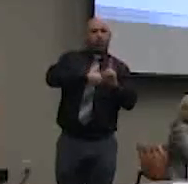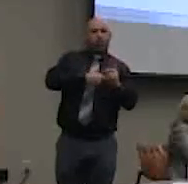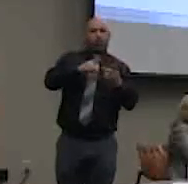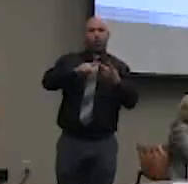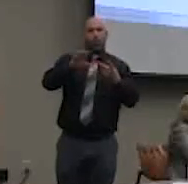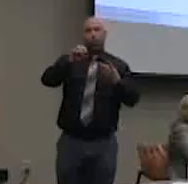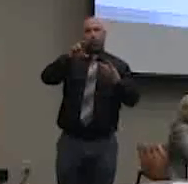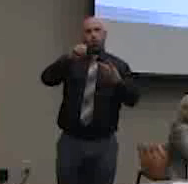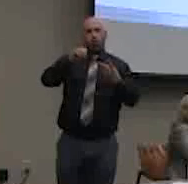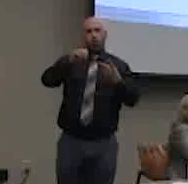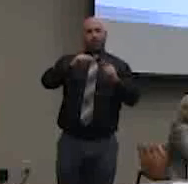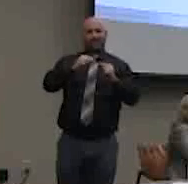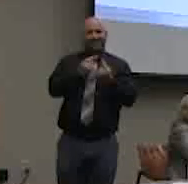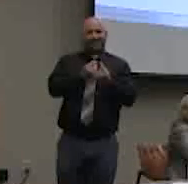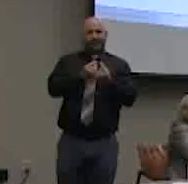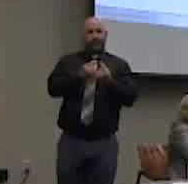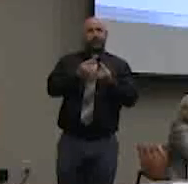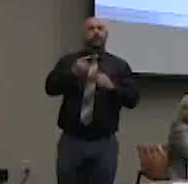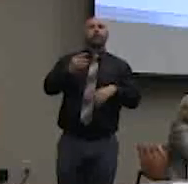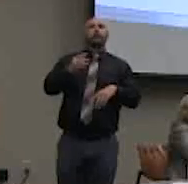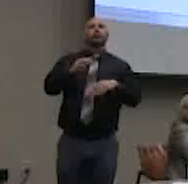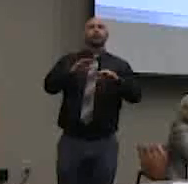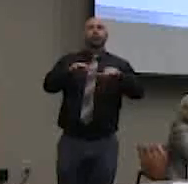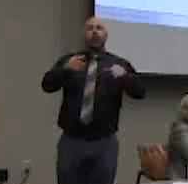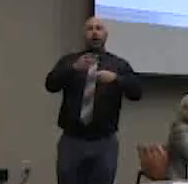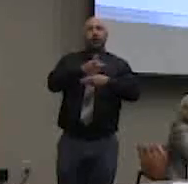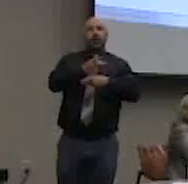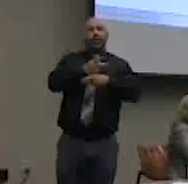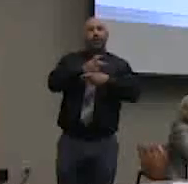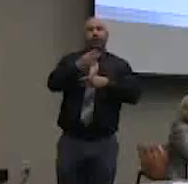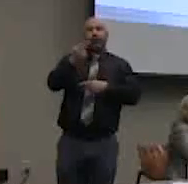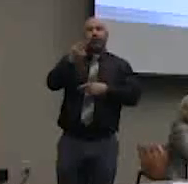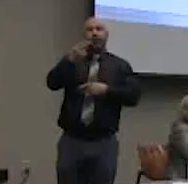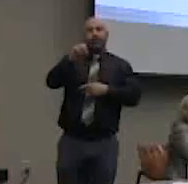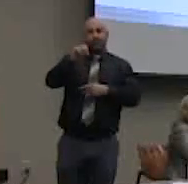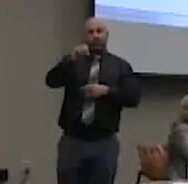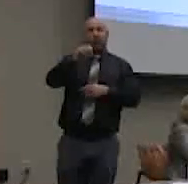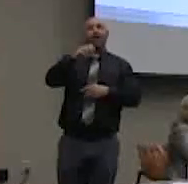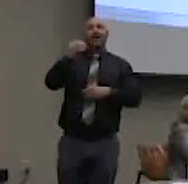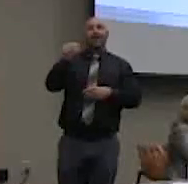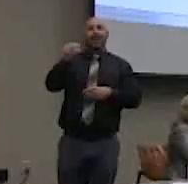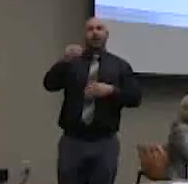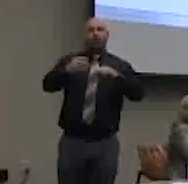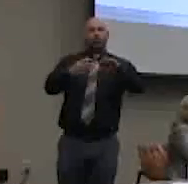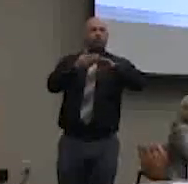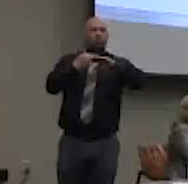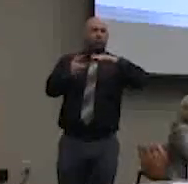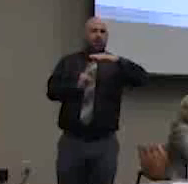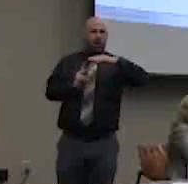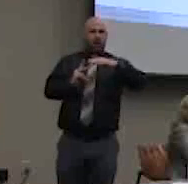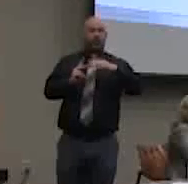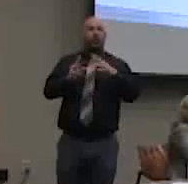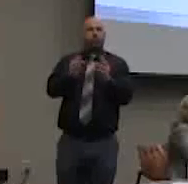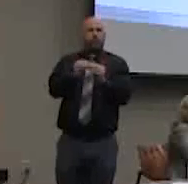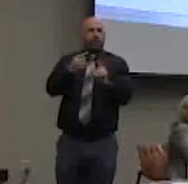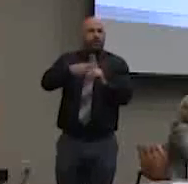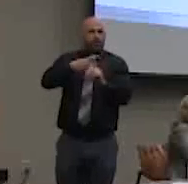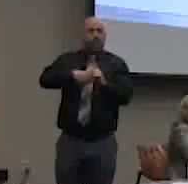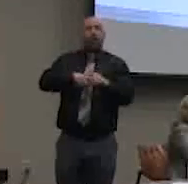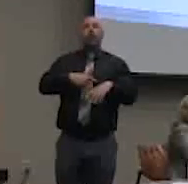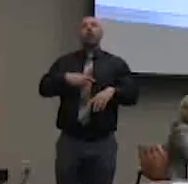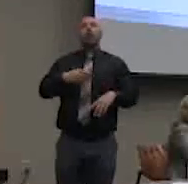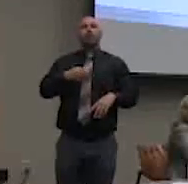Start and public pre-K, but that wasn't getting out into the community. So our goal was, it